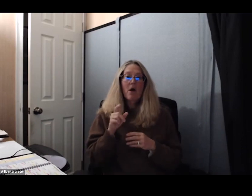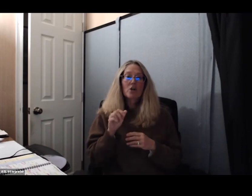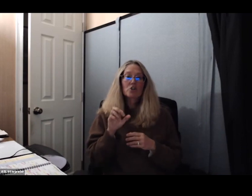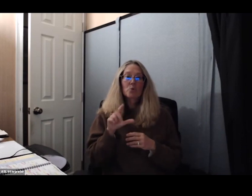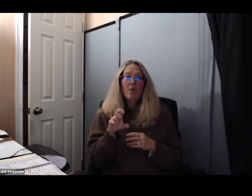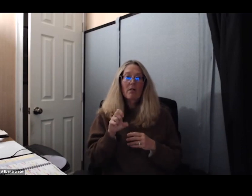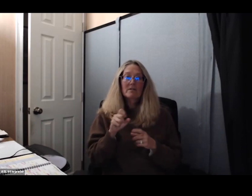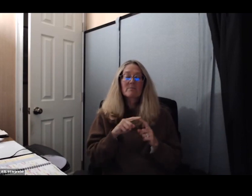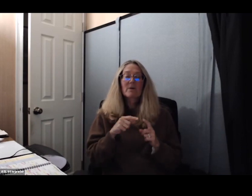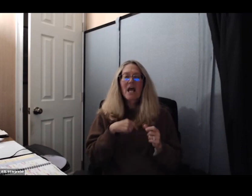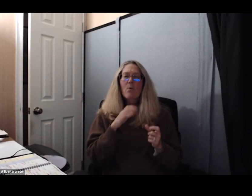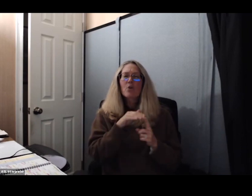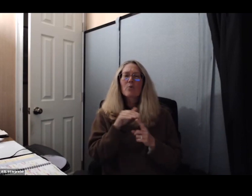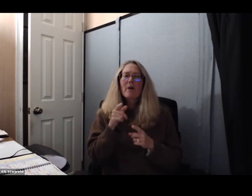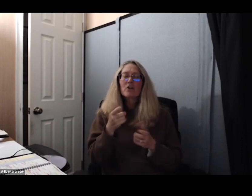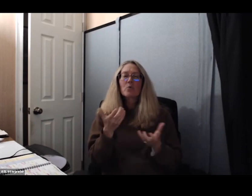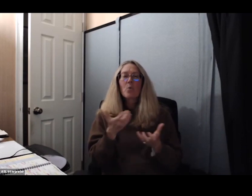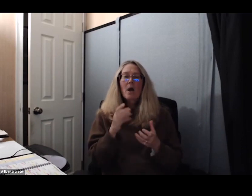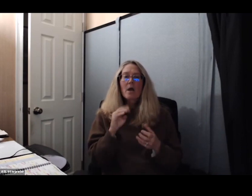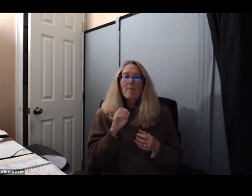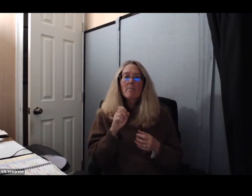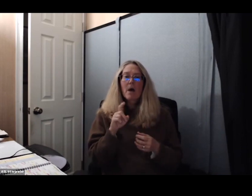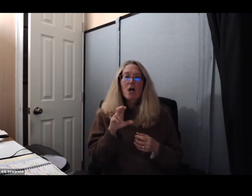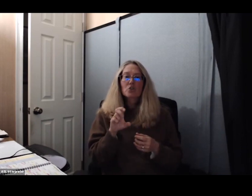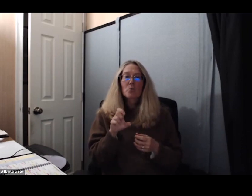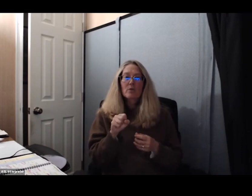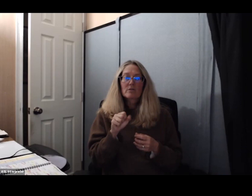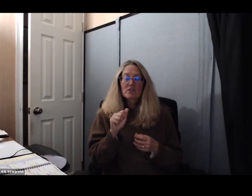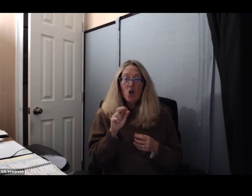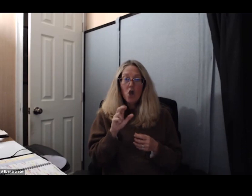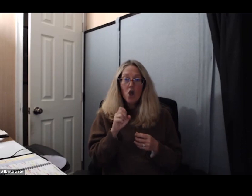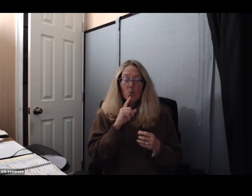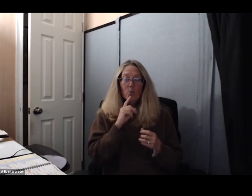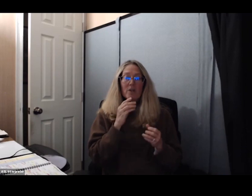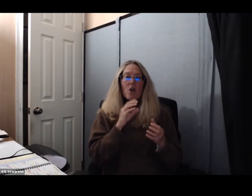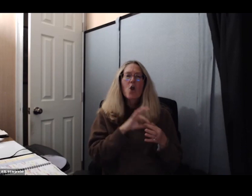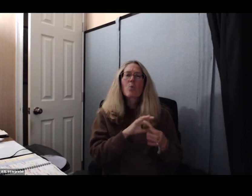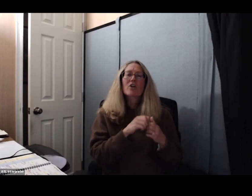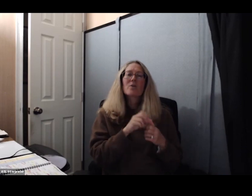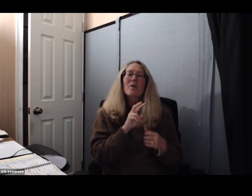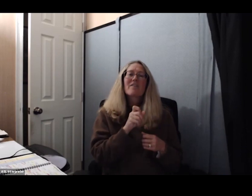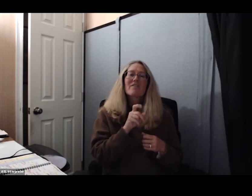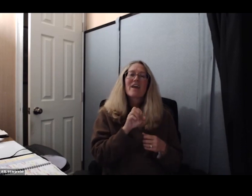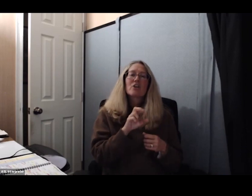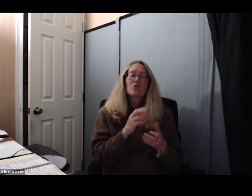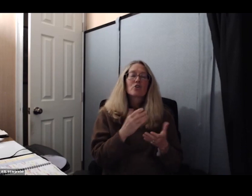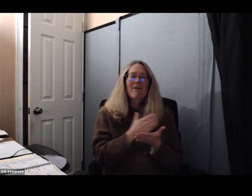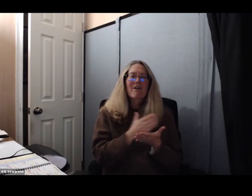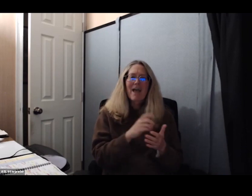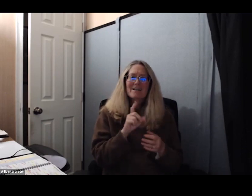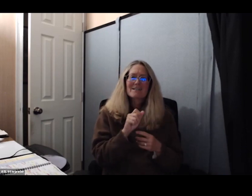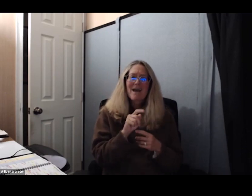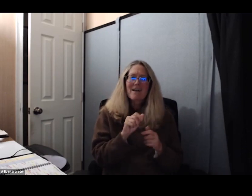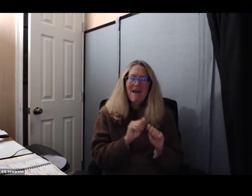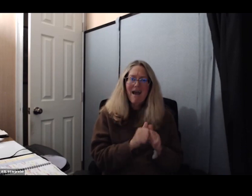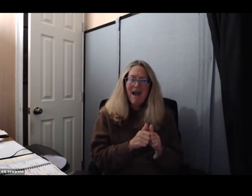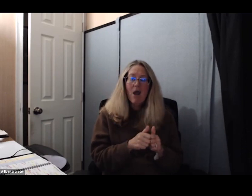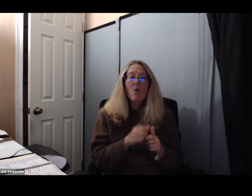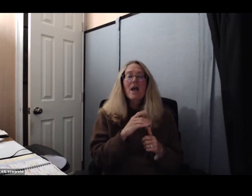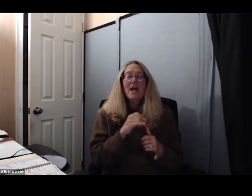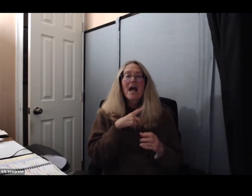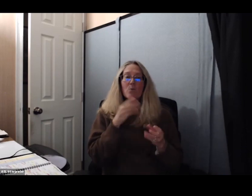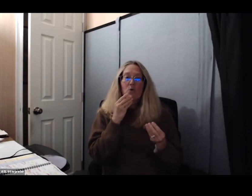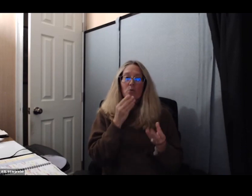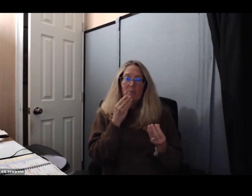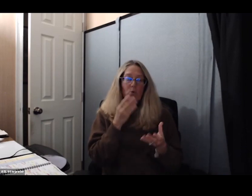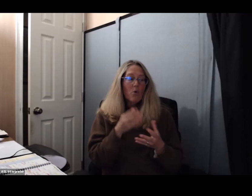those modules were. We're working with the vendor at this time on how we'll collect that data, how we'll receive it, but I will be reporting out on